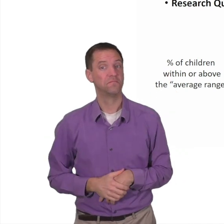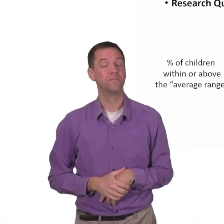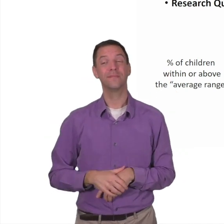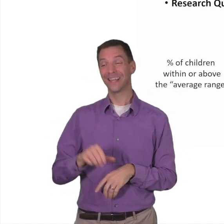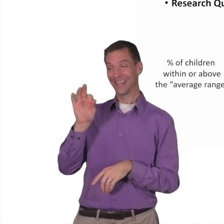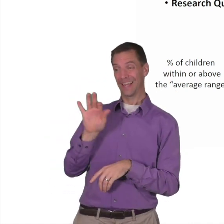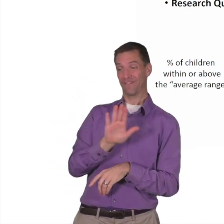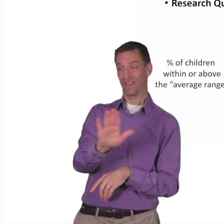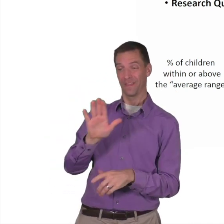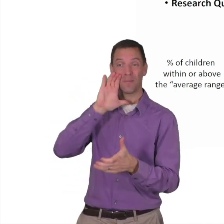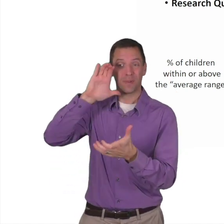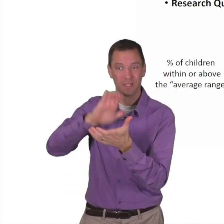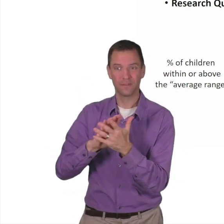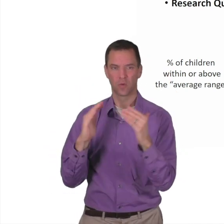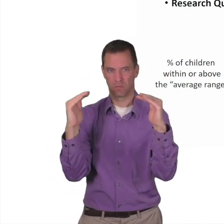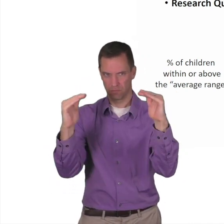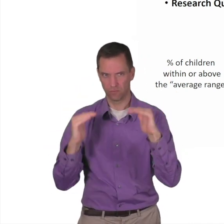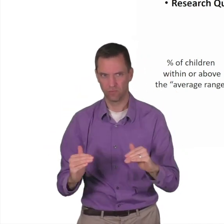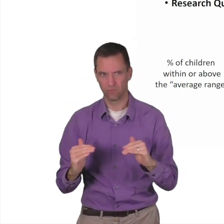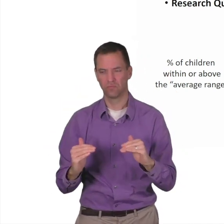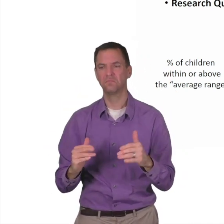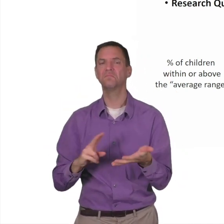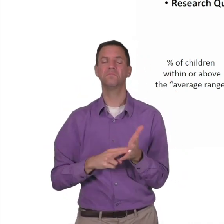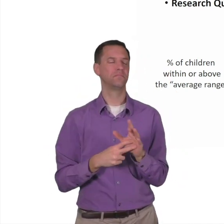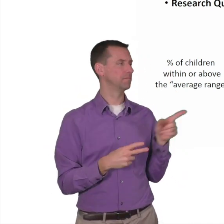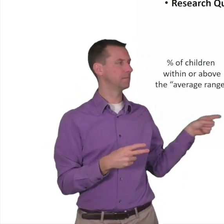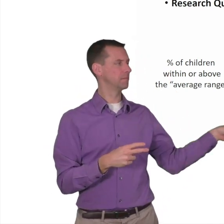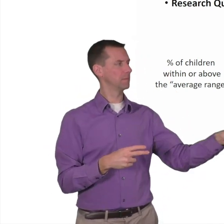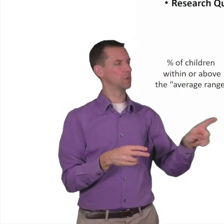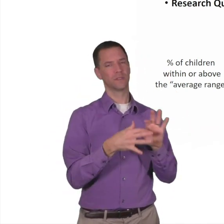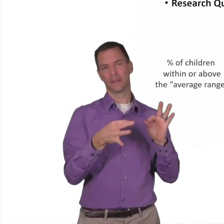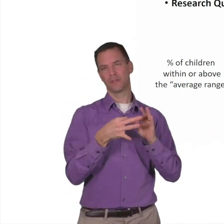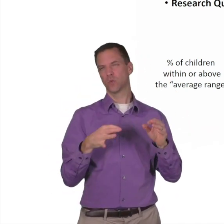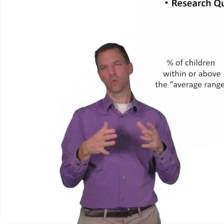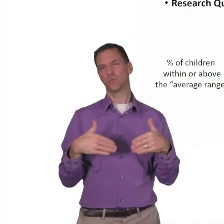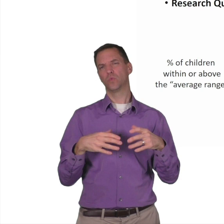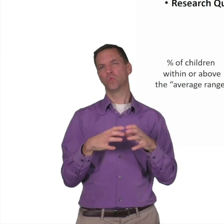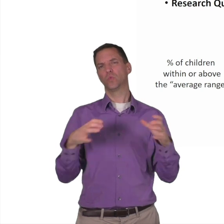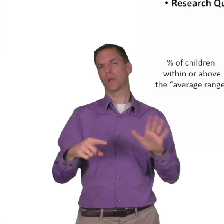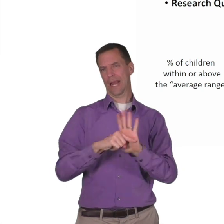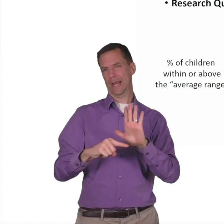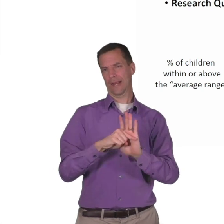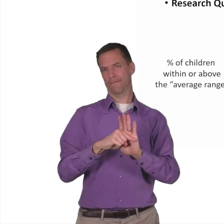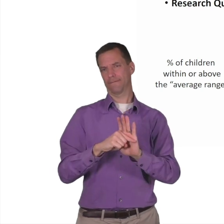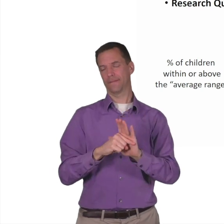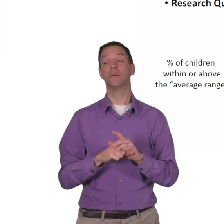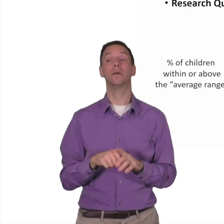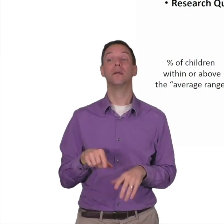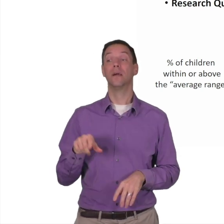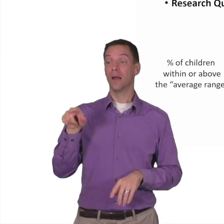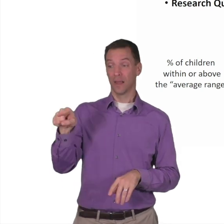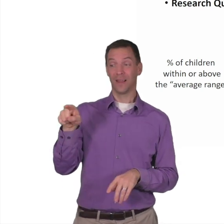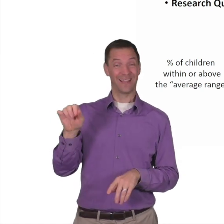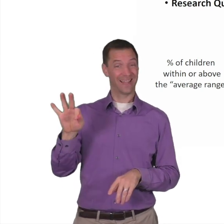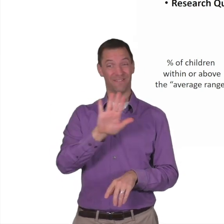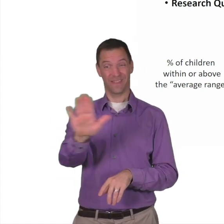effectively. On the other hand, if their beliefs are below the line, that means these statements are framed in overly negative